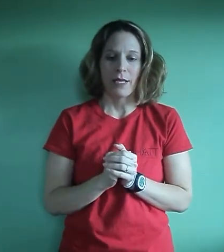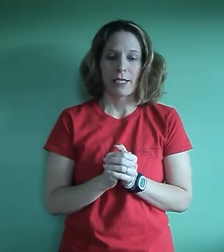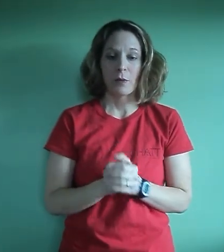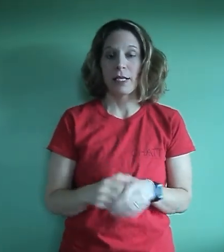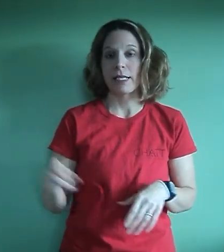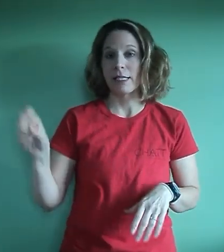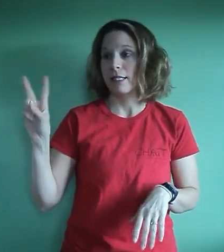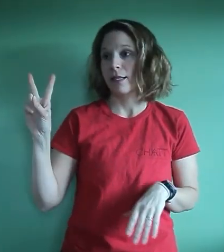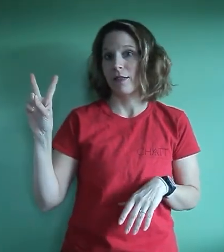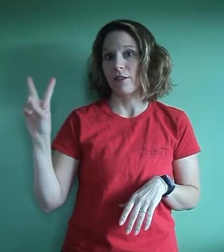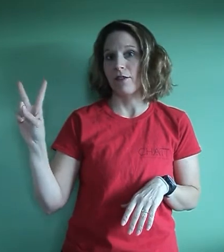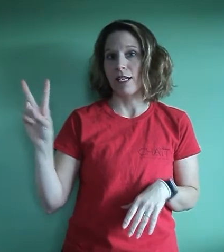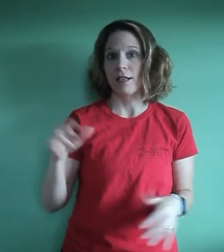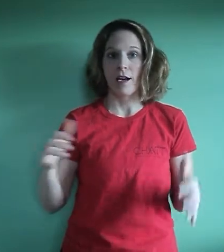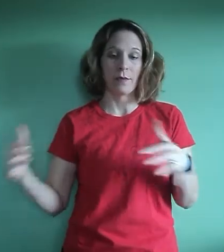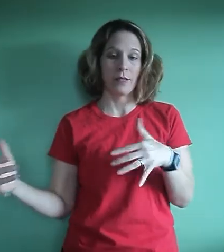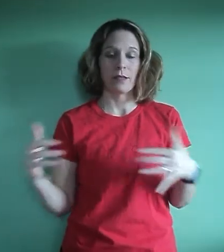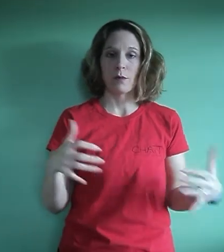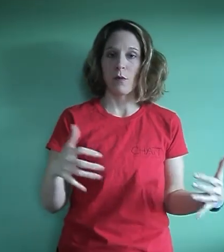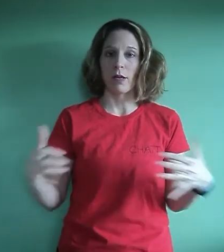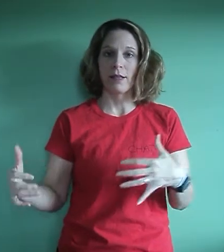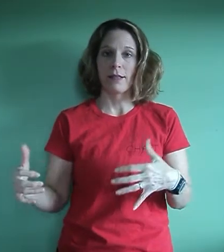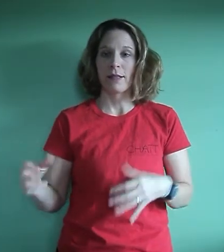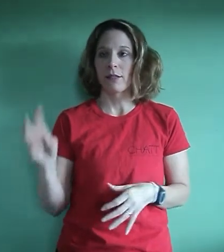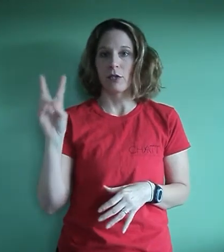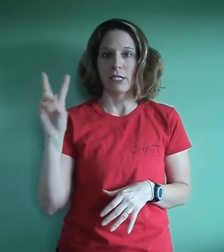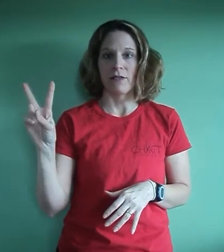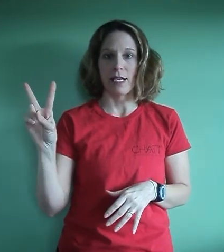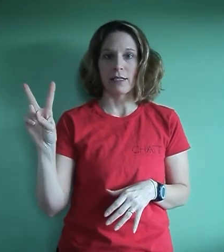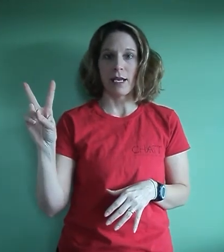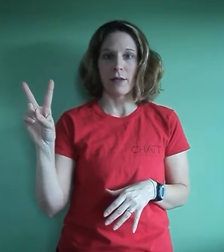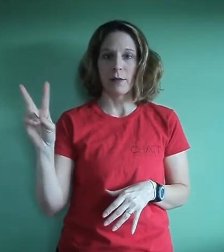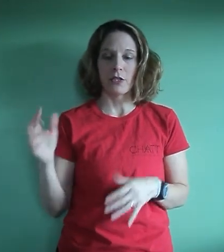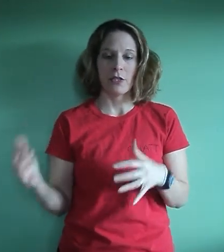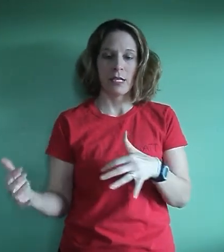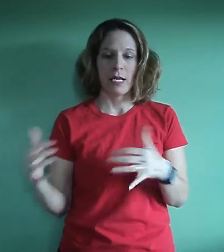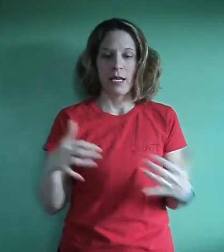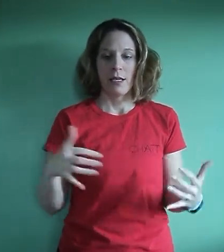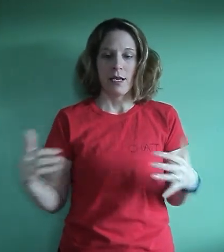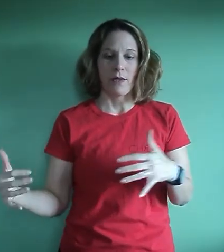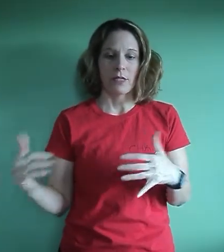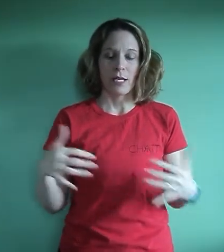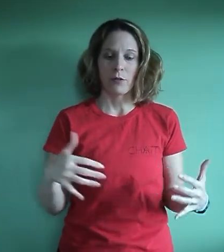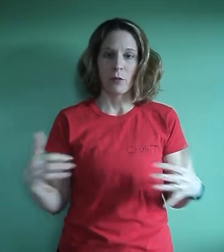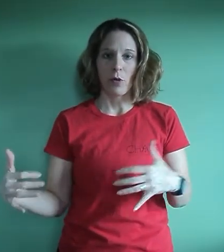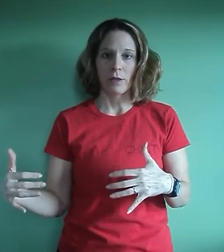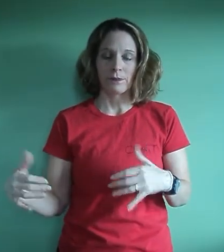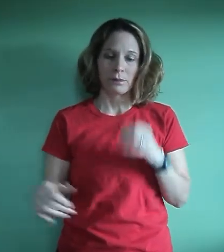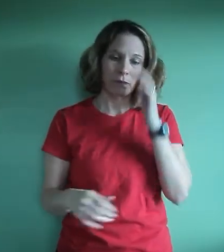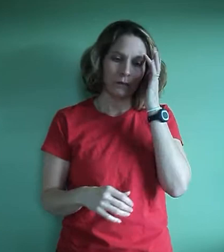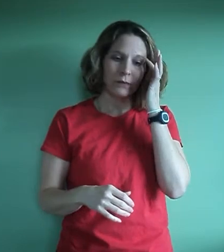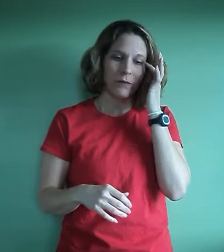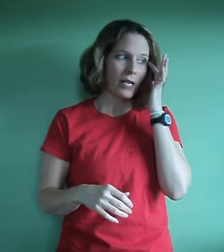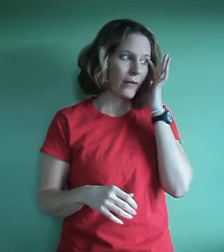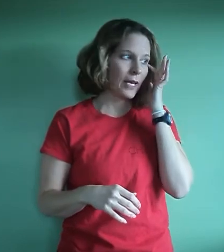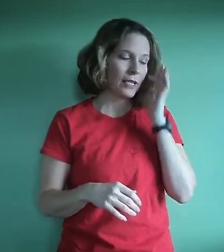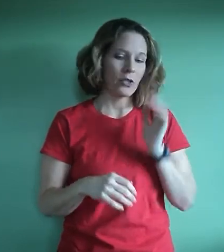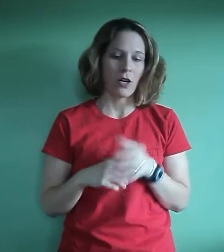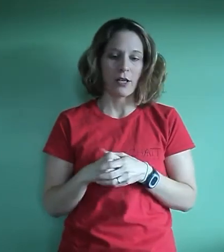next one is the Vietnam War, so just a V in sign language, and then the sign for war. And then the next card